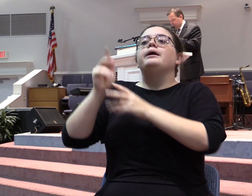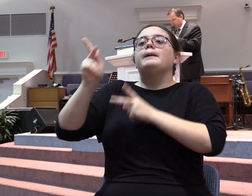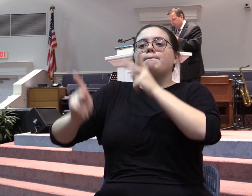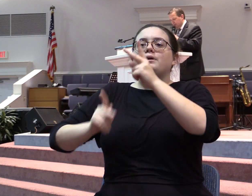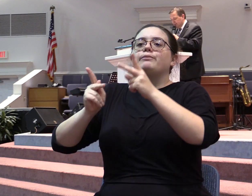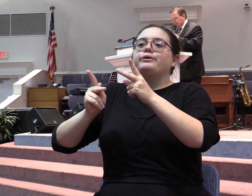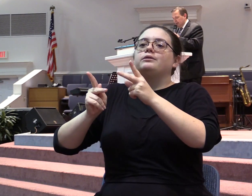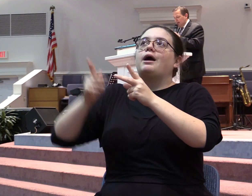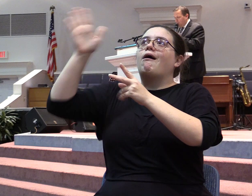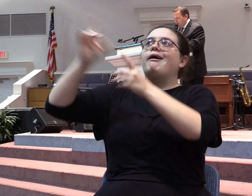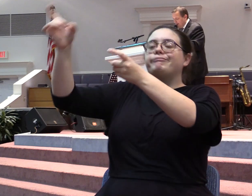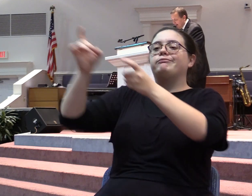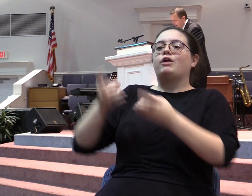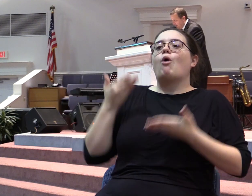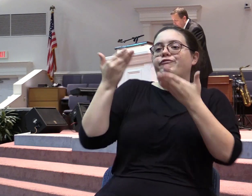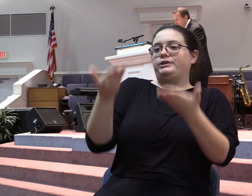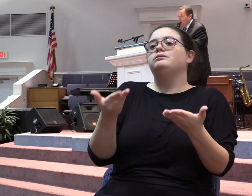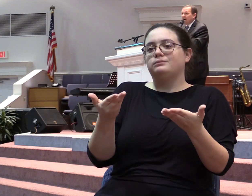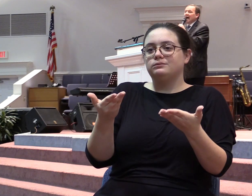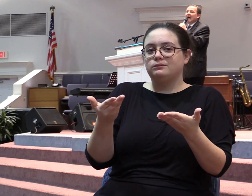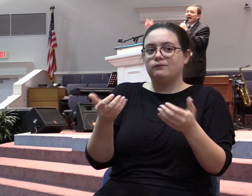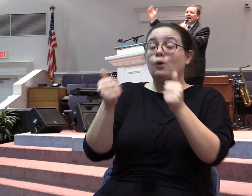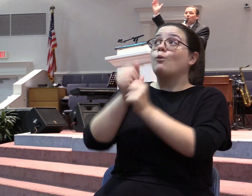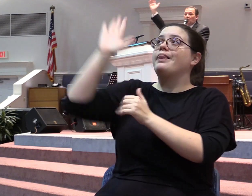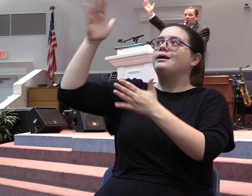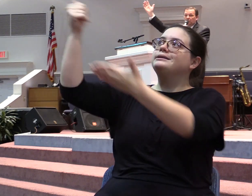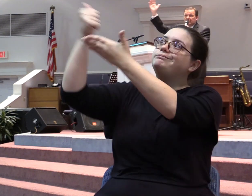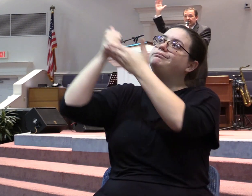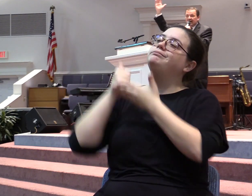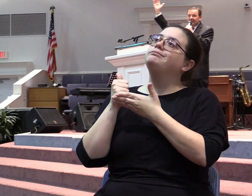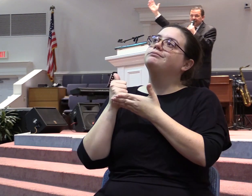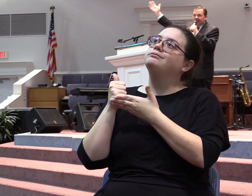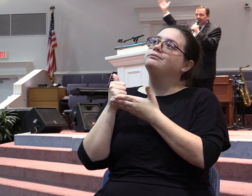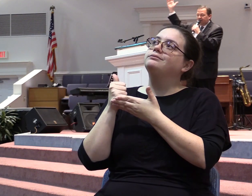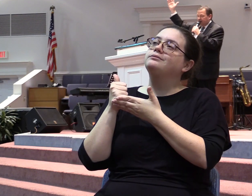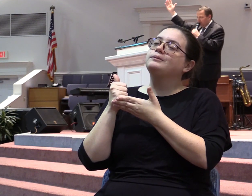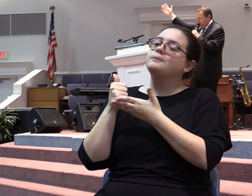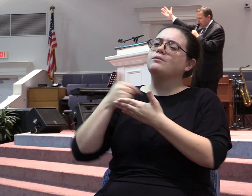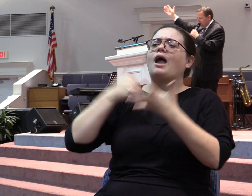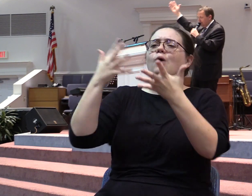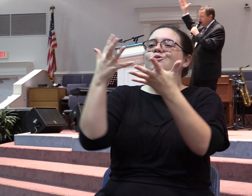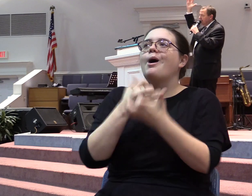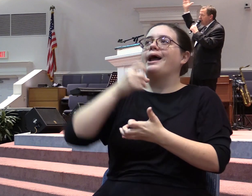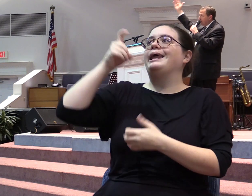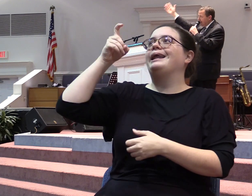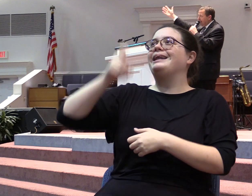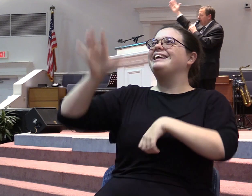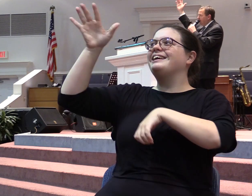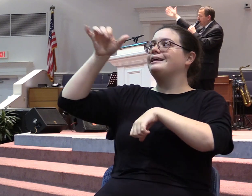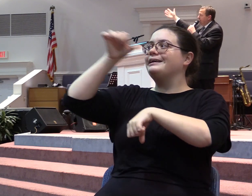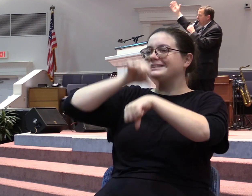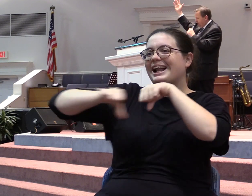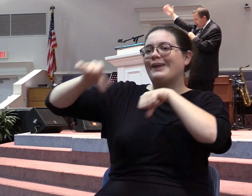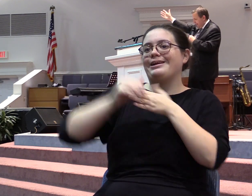him. And with the help of the Lord, I want and I need the anointing to